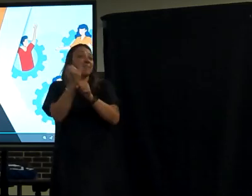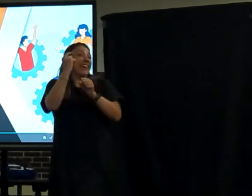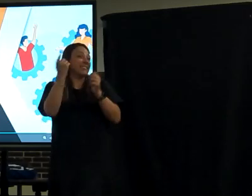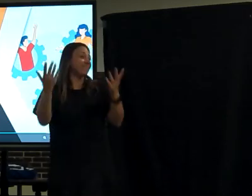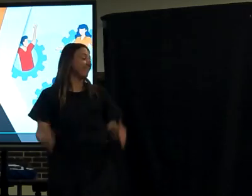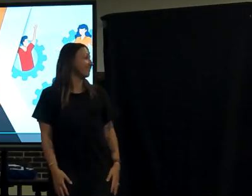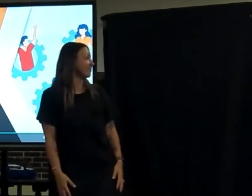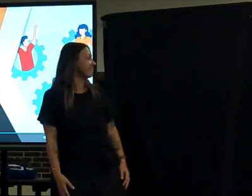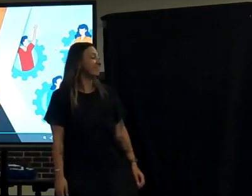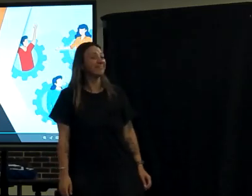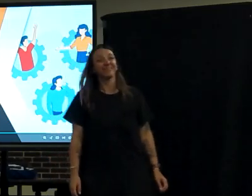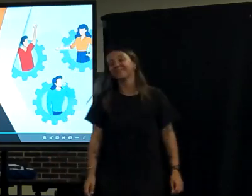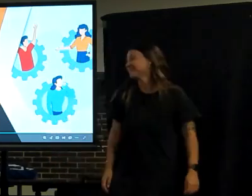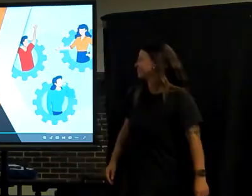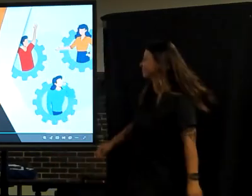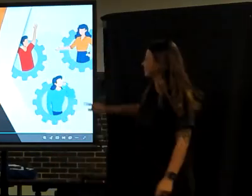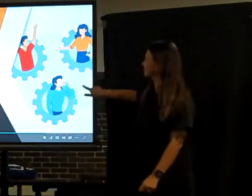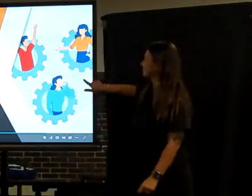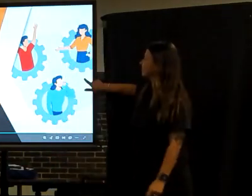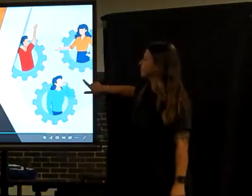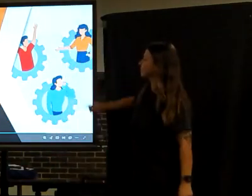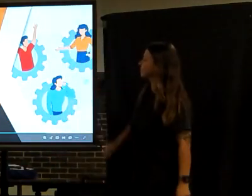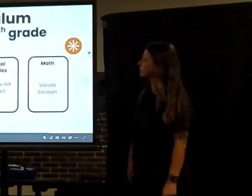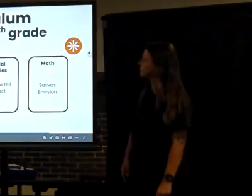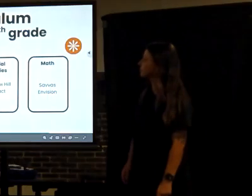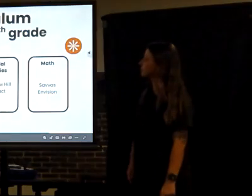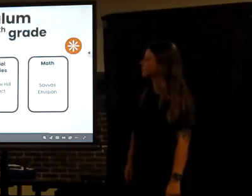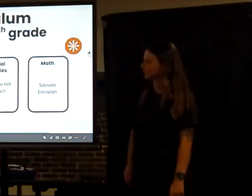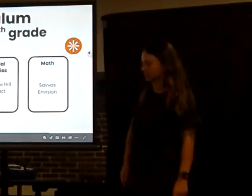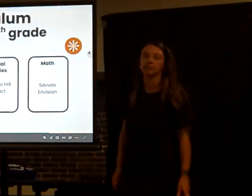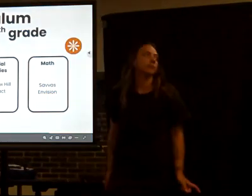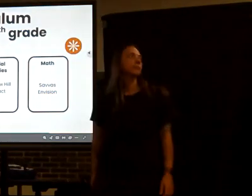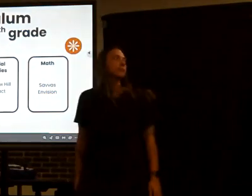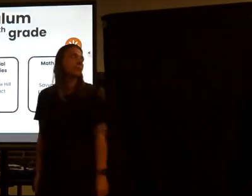of staff, but we always make it.